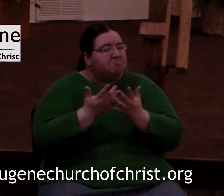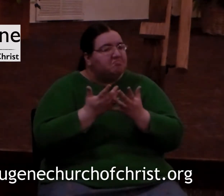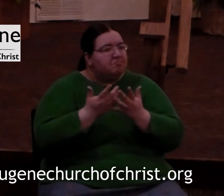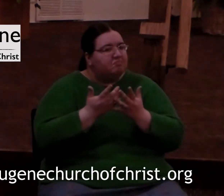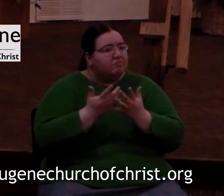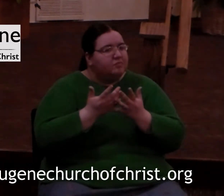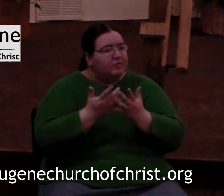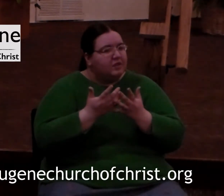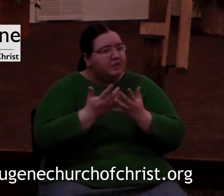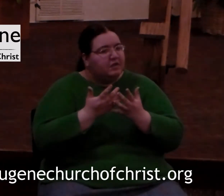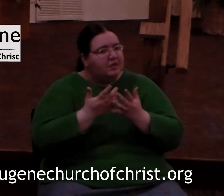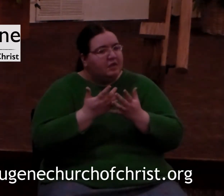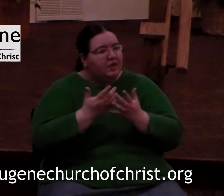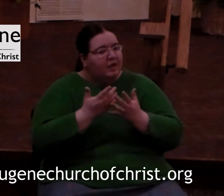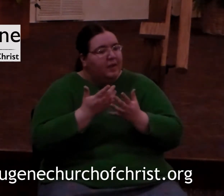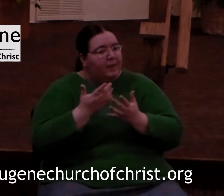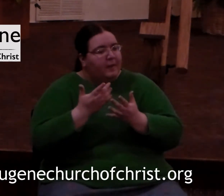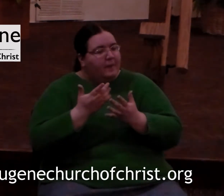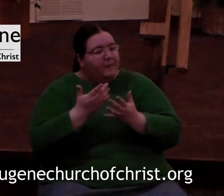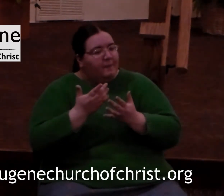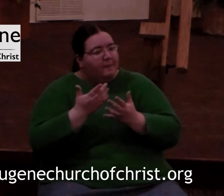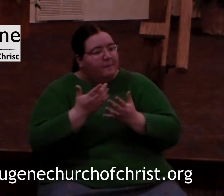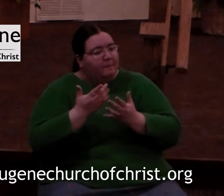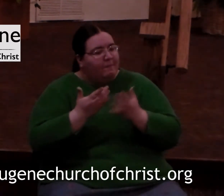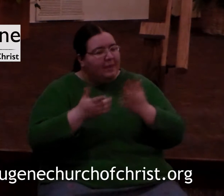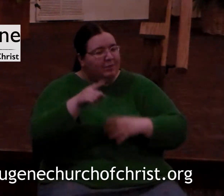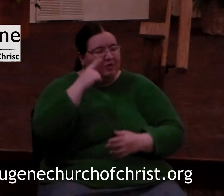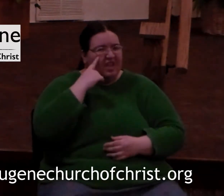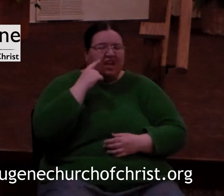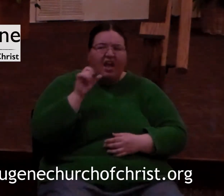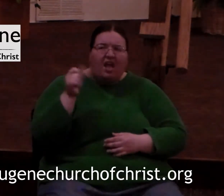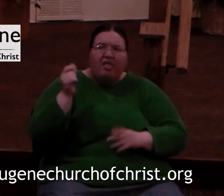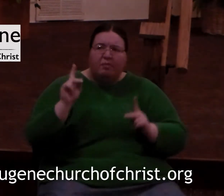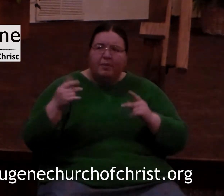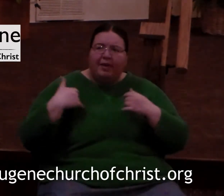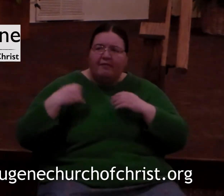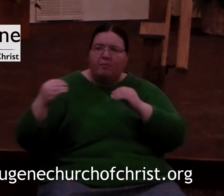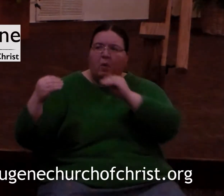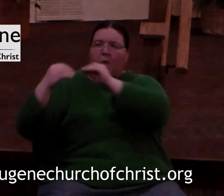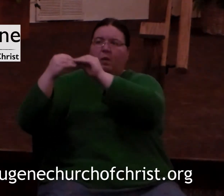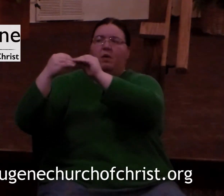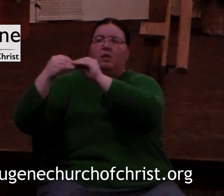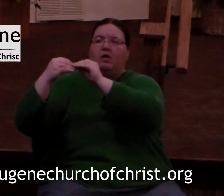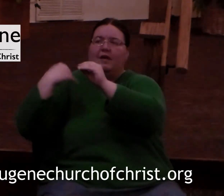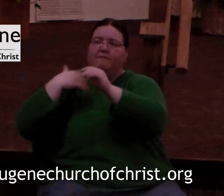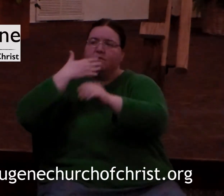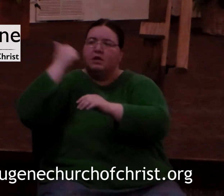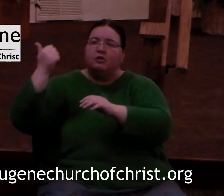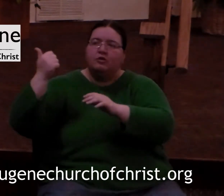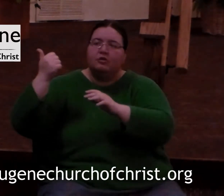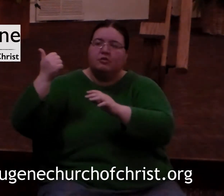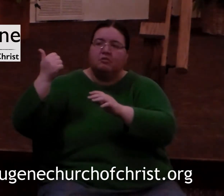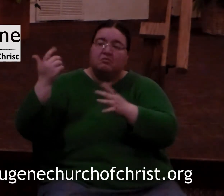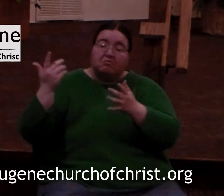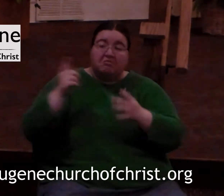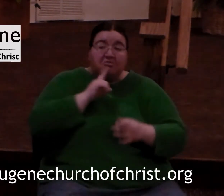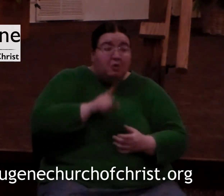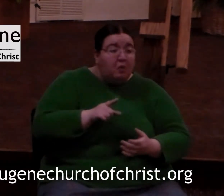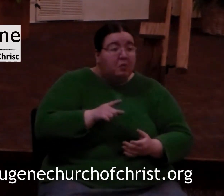And you may think there are others out there that have a little more than you, and there are. There are others out there that have it better, and they probably do. But at the same